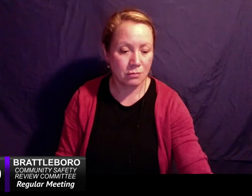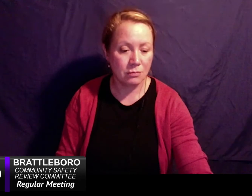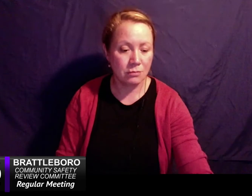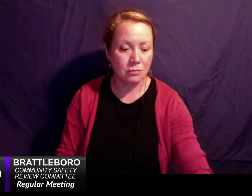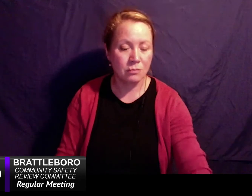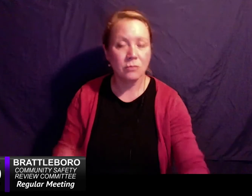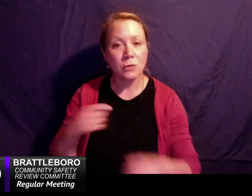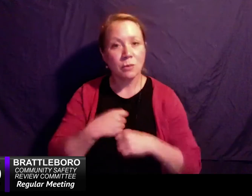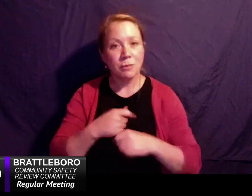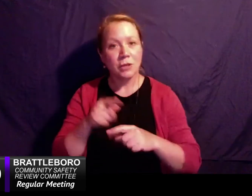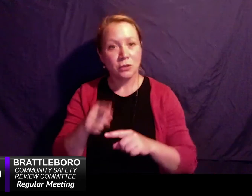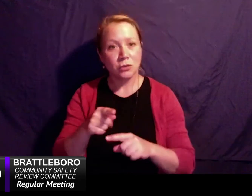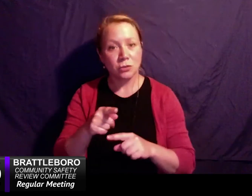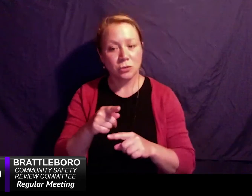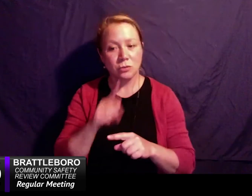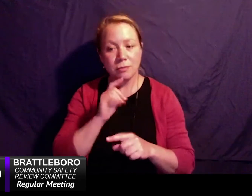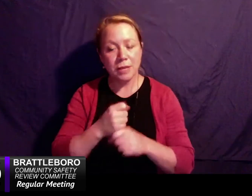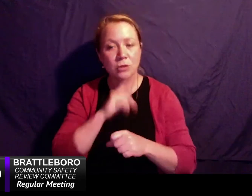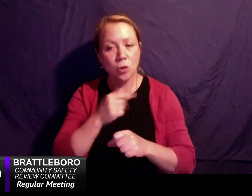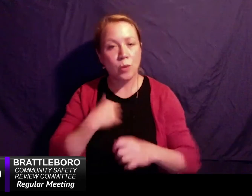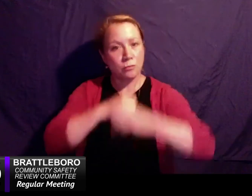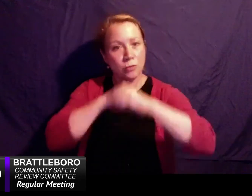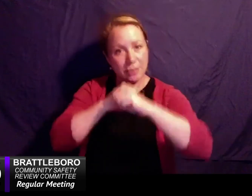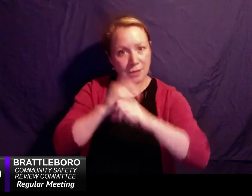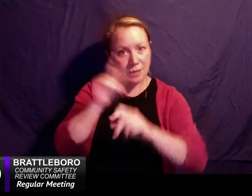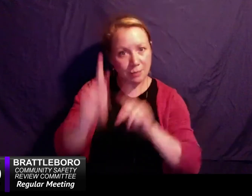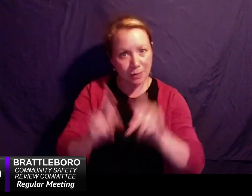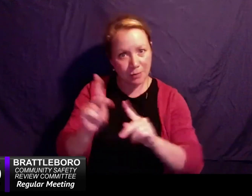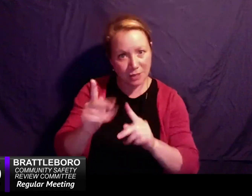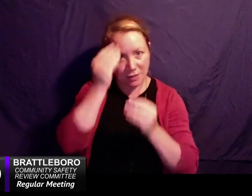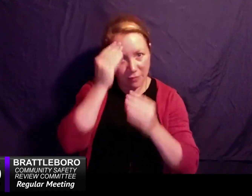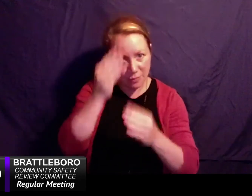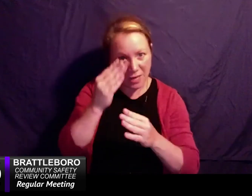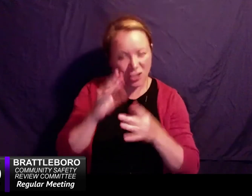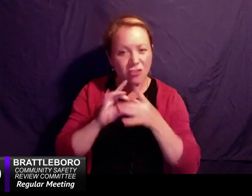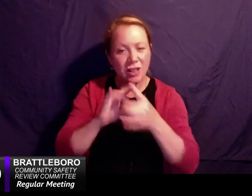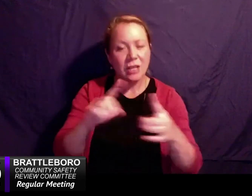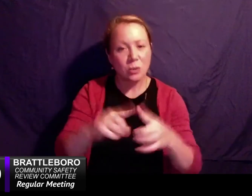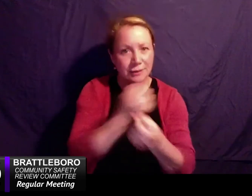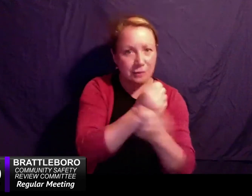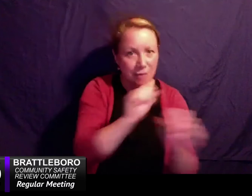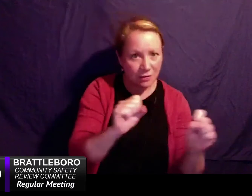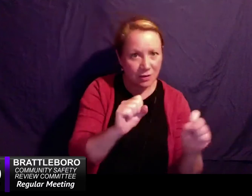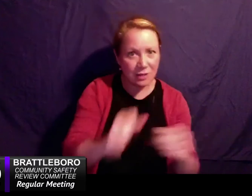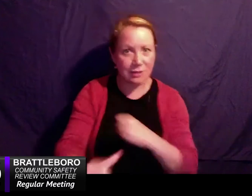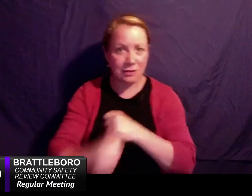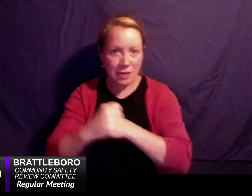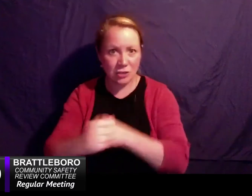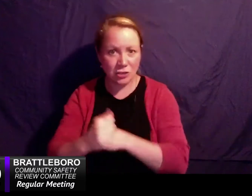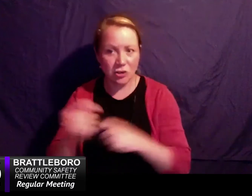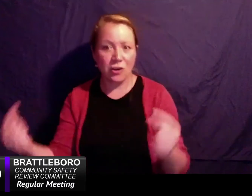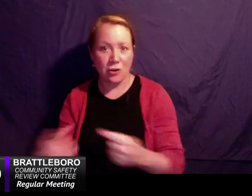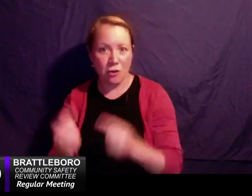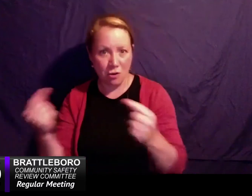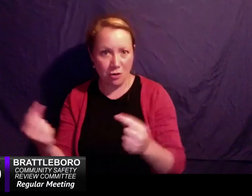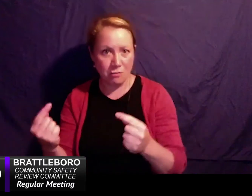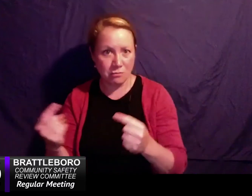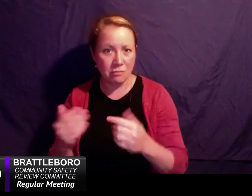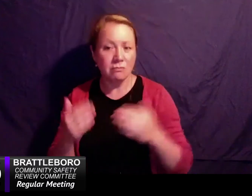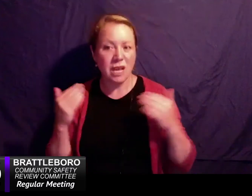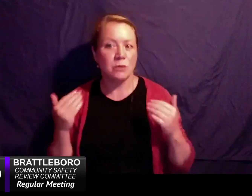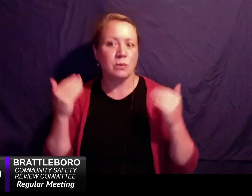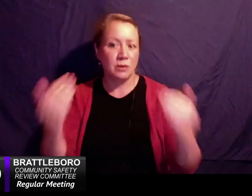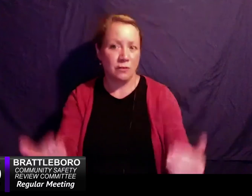information that relates to someone's experience of safety, danger, and harm as we move forward in our